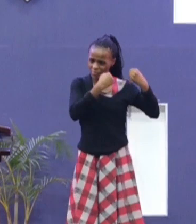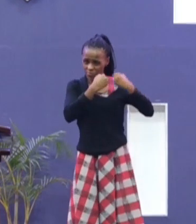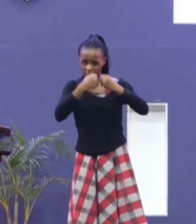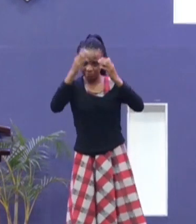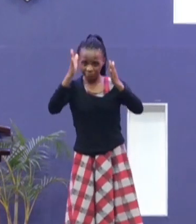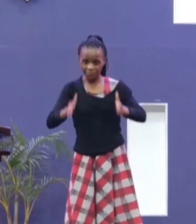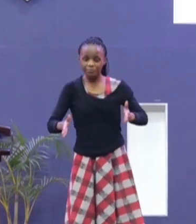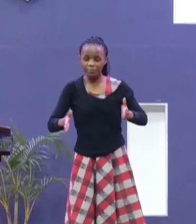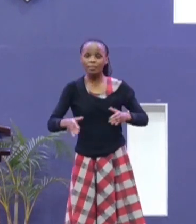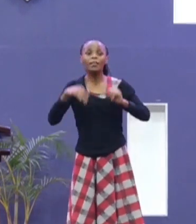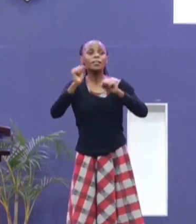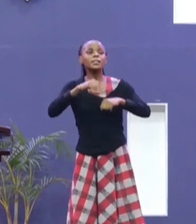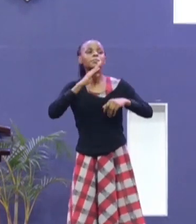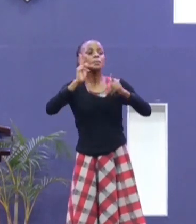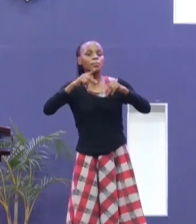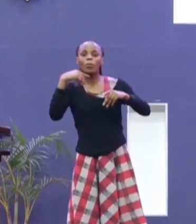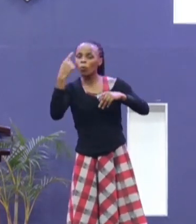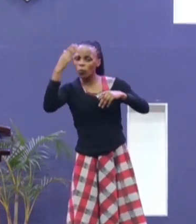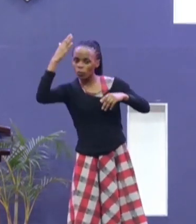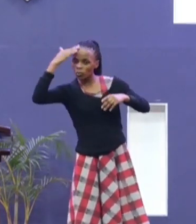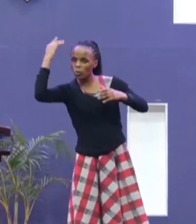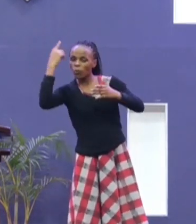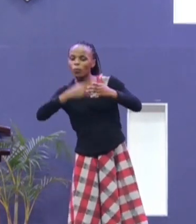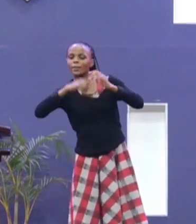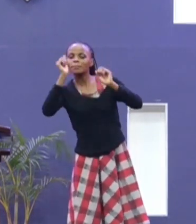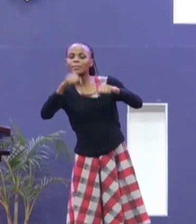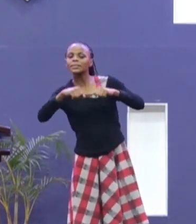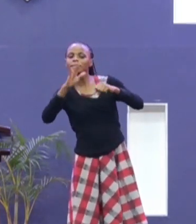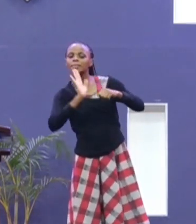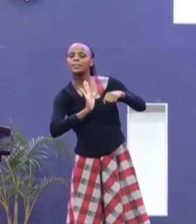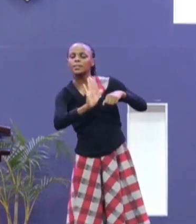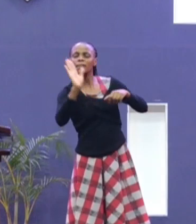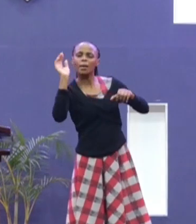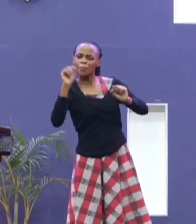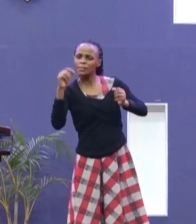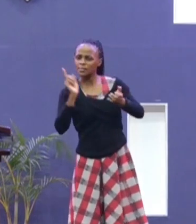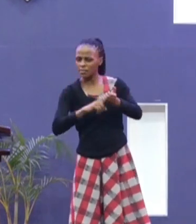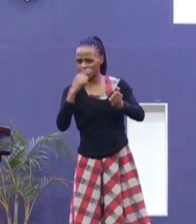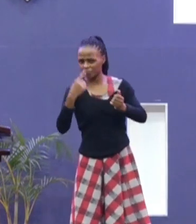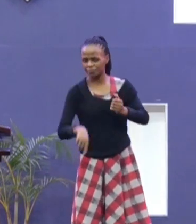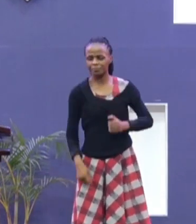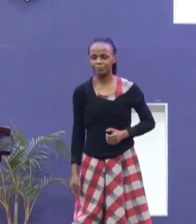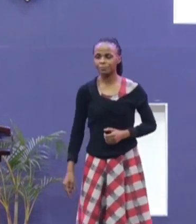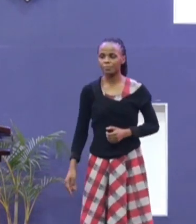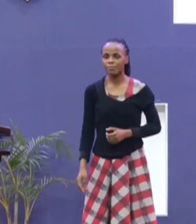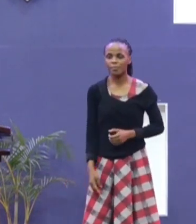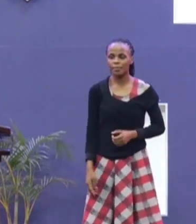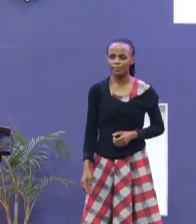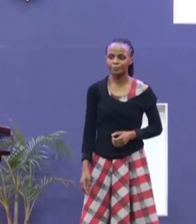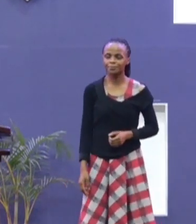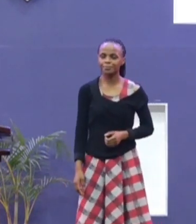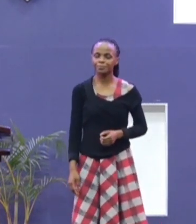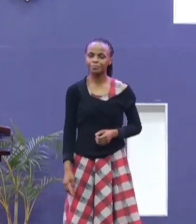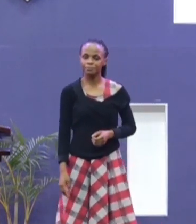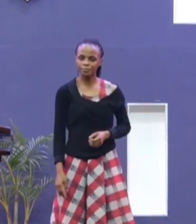okuba abalwanyi. Must be people who know what belongs to them. Balina okuba abantu abamanyi biki ebirina okuba ebyabwe. Must be